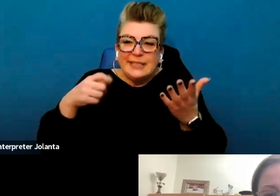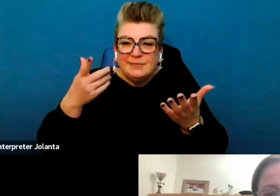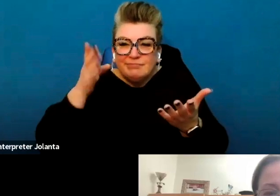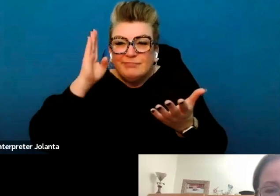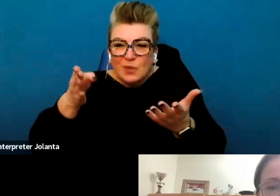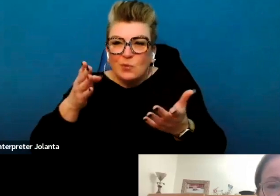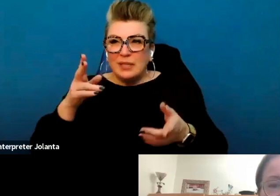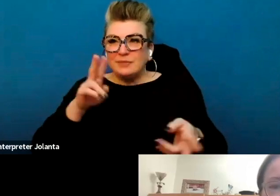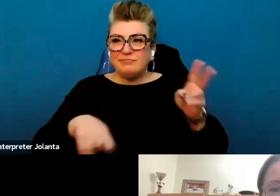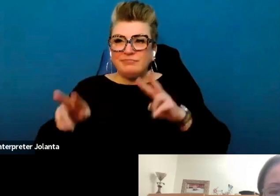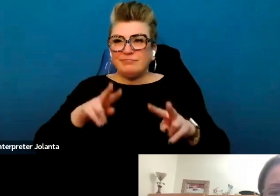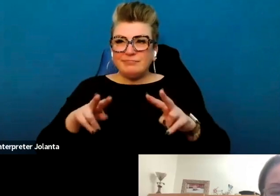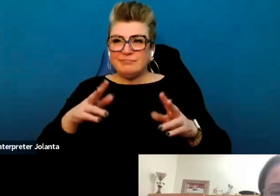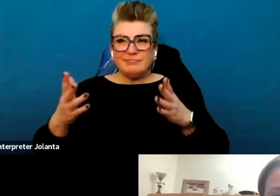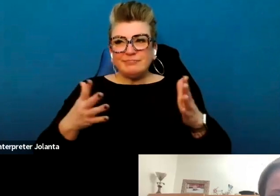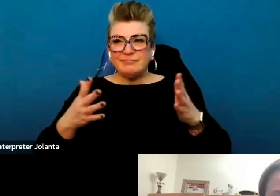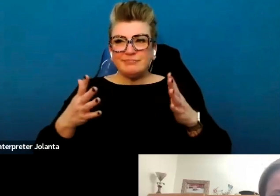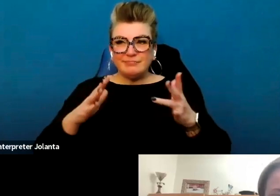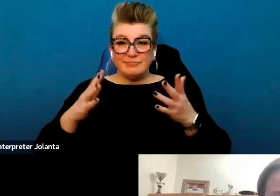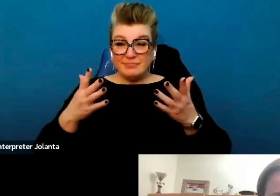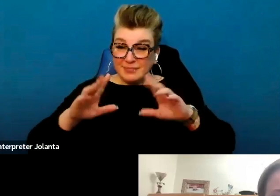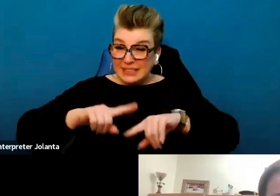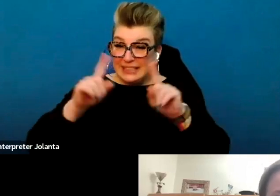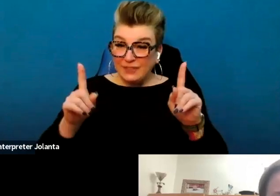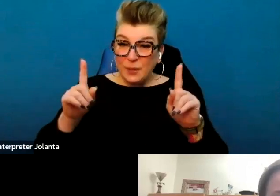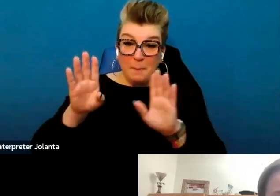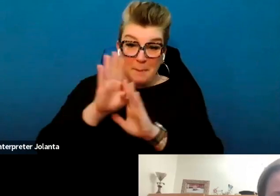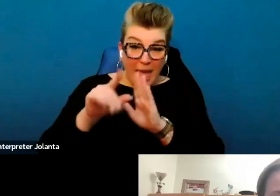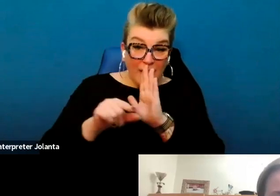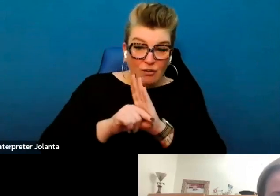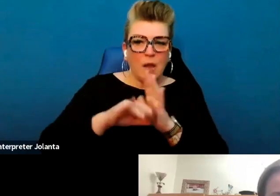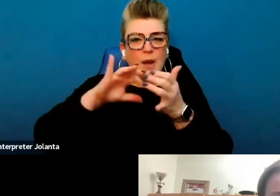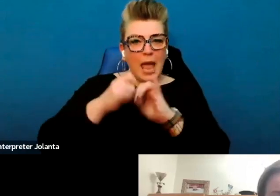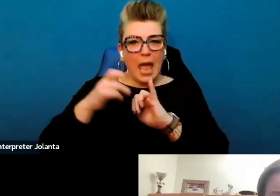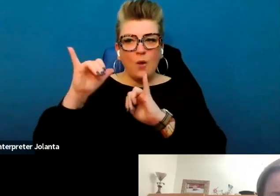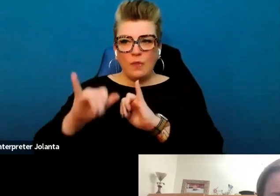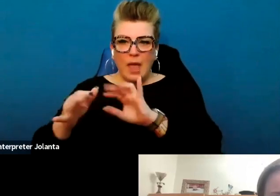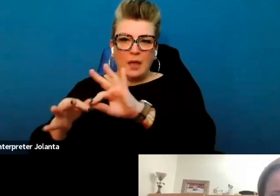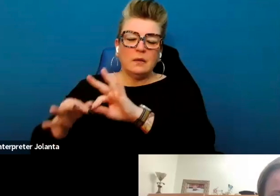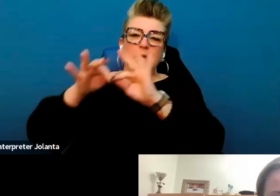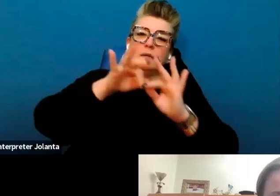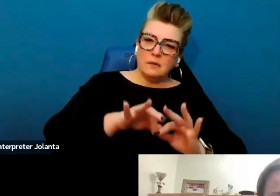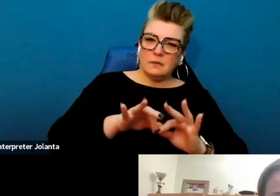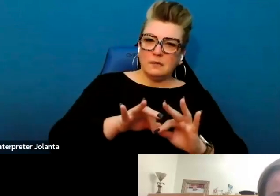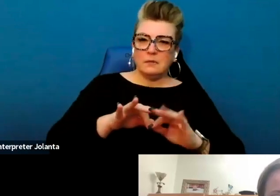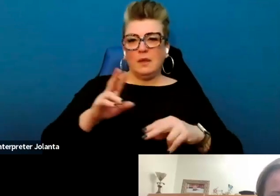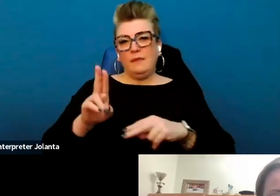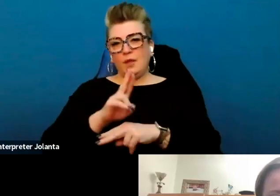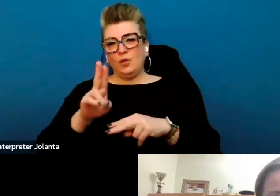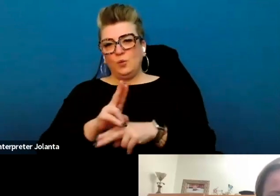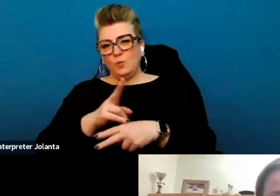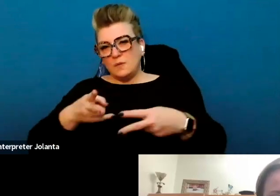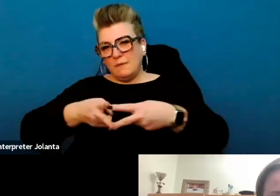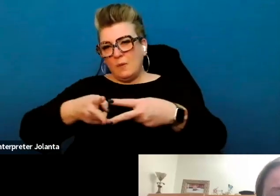how their, you know, different backgrounds are associated with the use of these